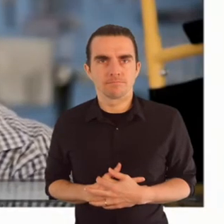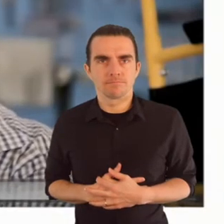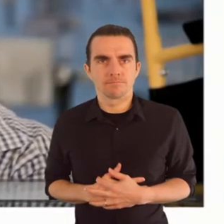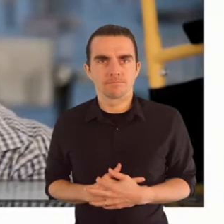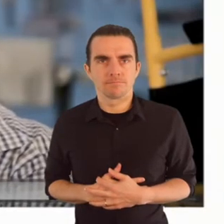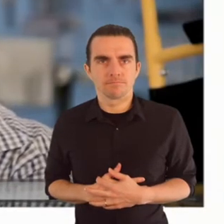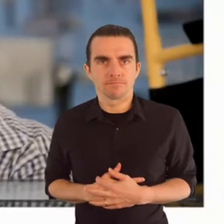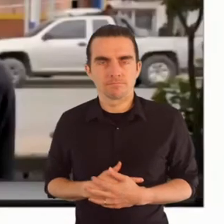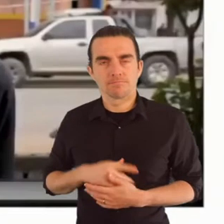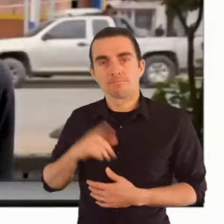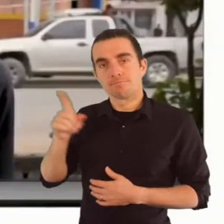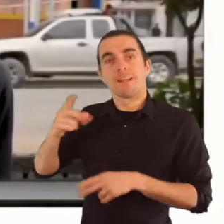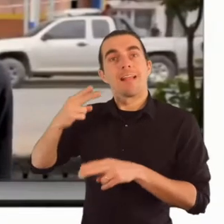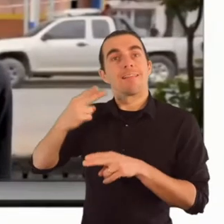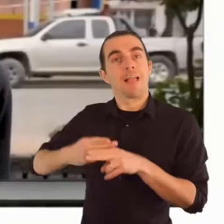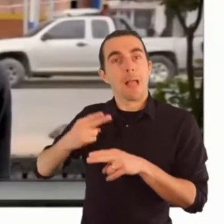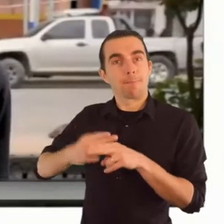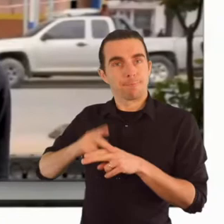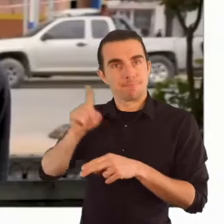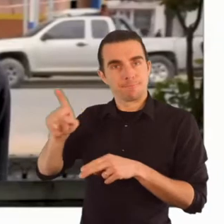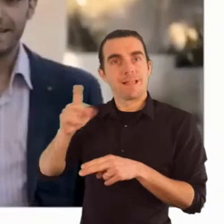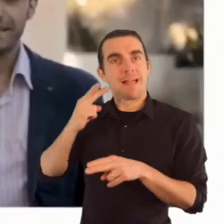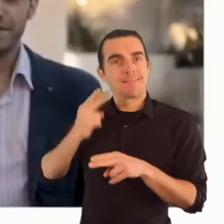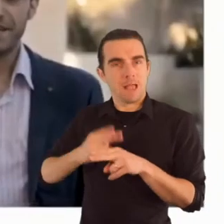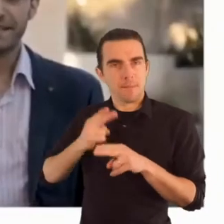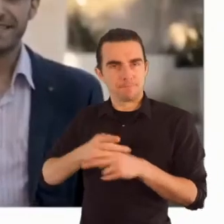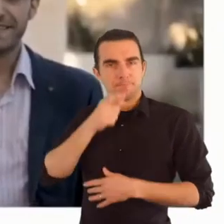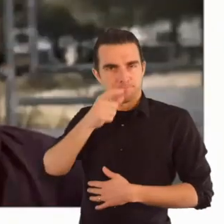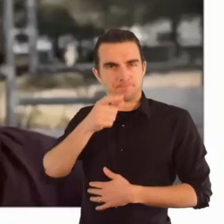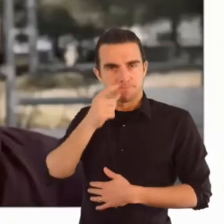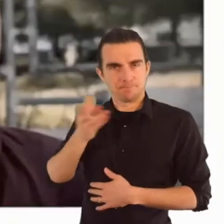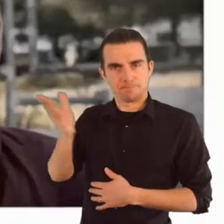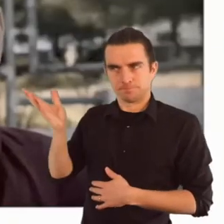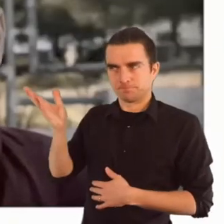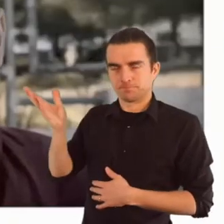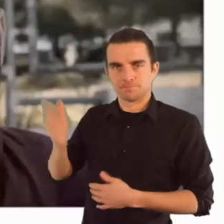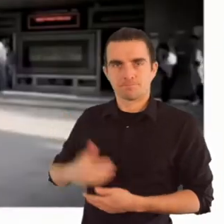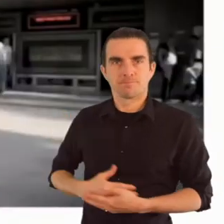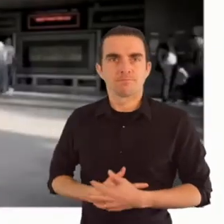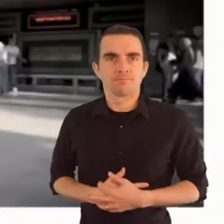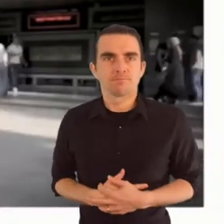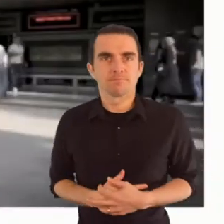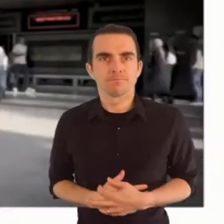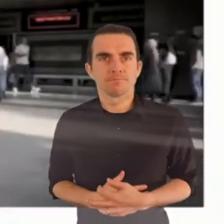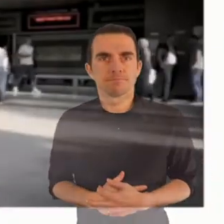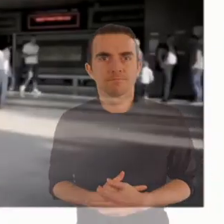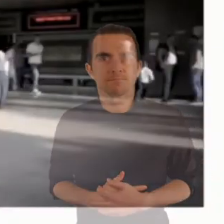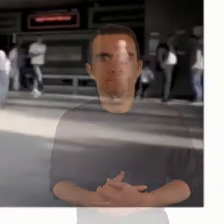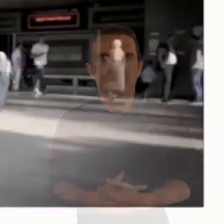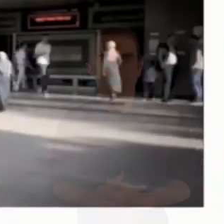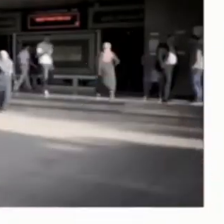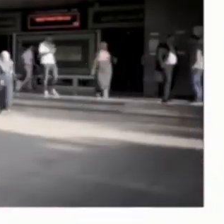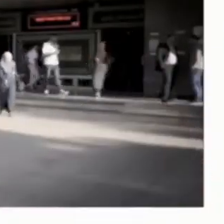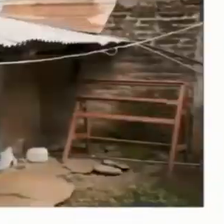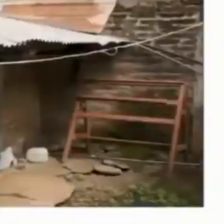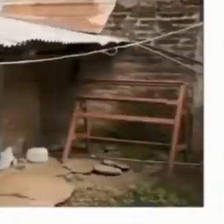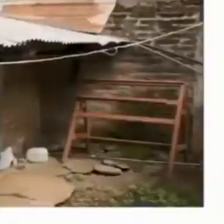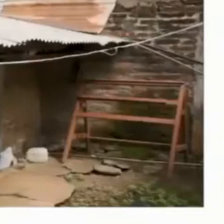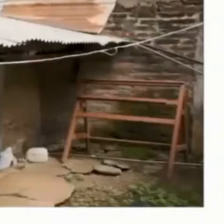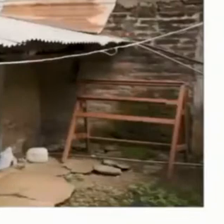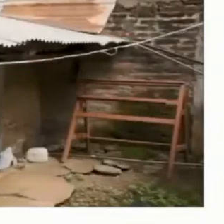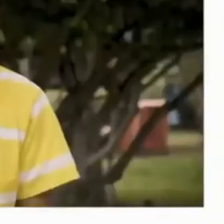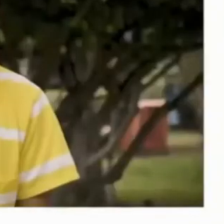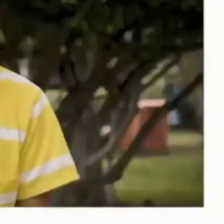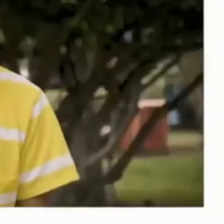My name is Khalid. My name is Alexander. My name is Abid. My name is Obada. My name is Machi.